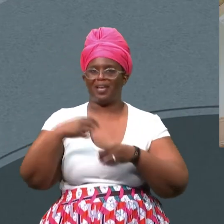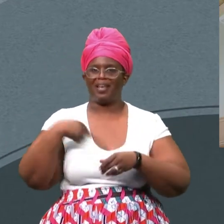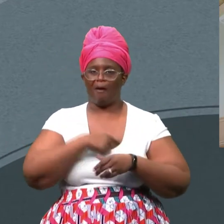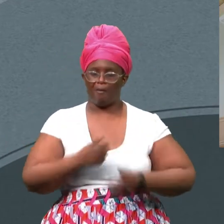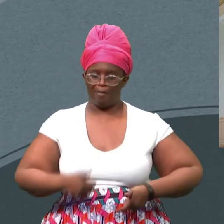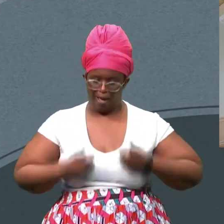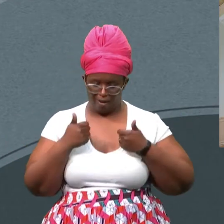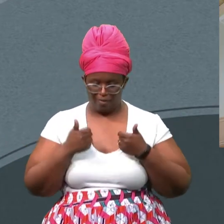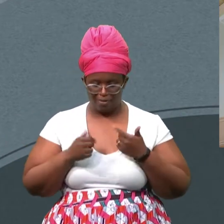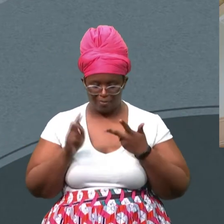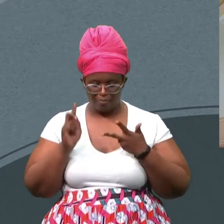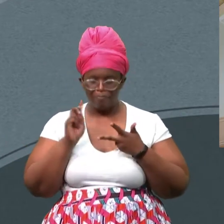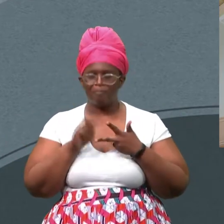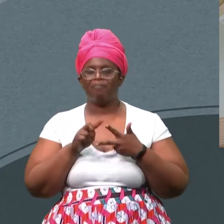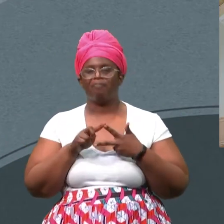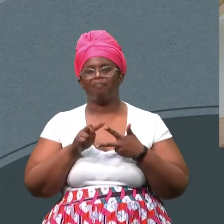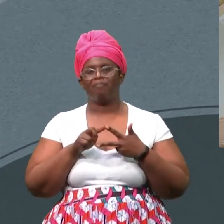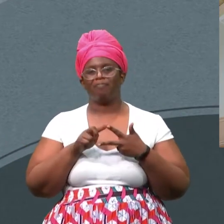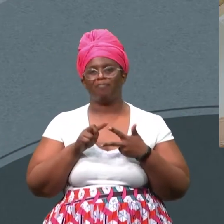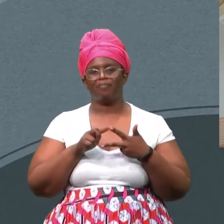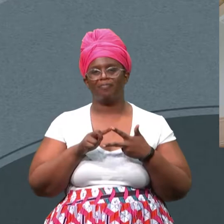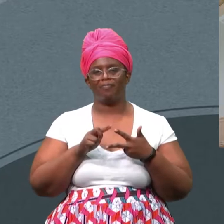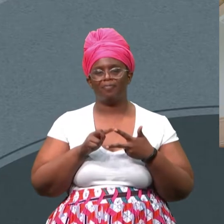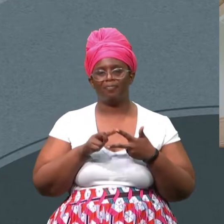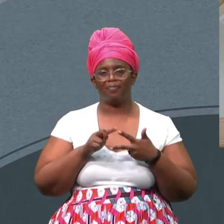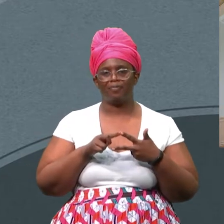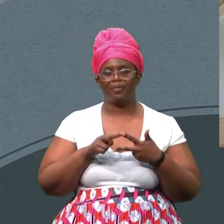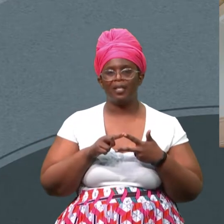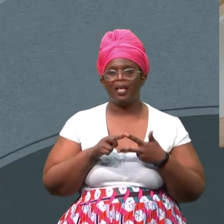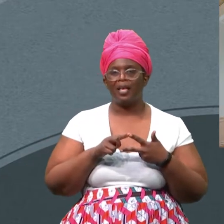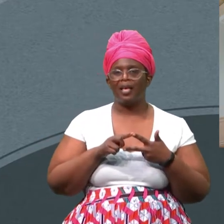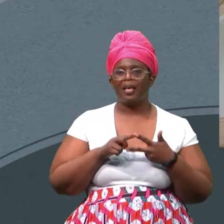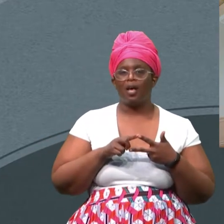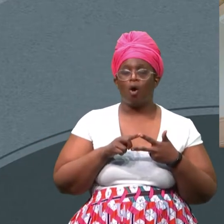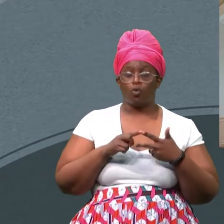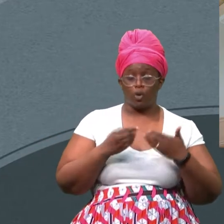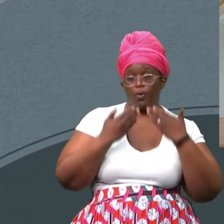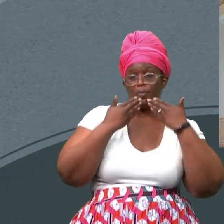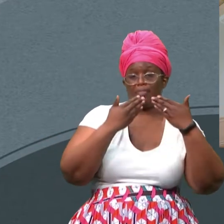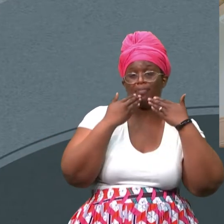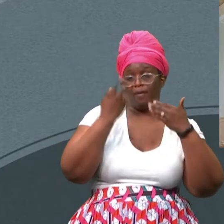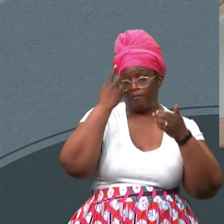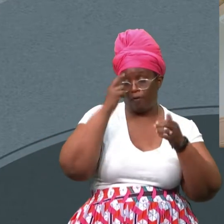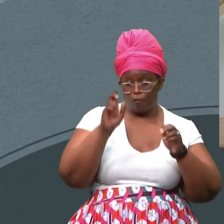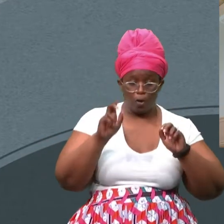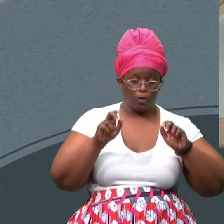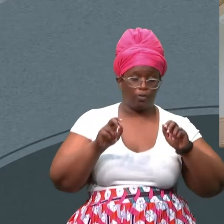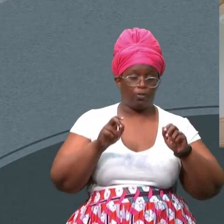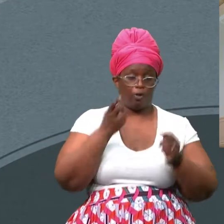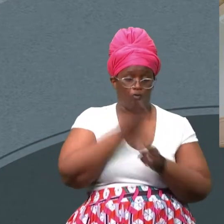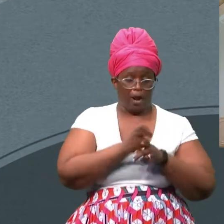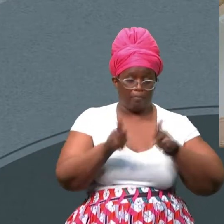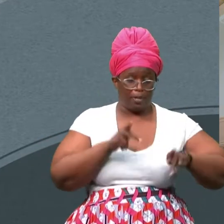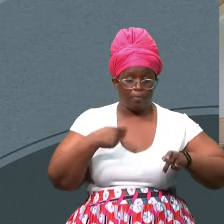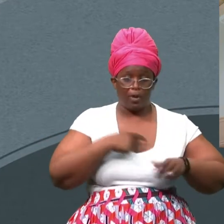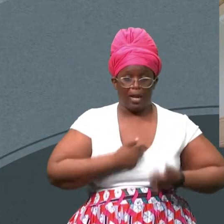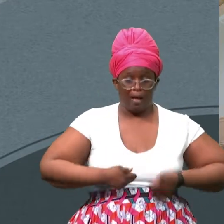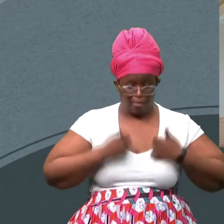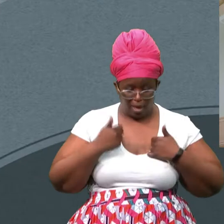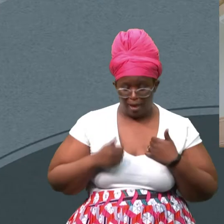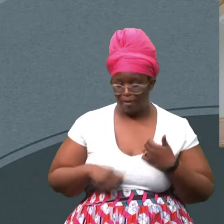second thing the text is teaching us. Not just grateful praise for our associations, having the right people in my